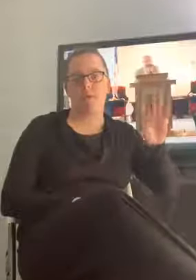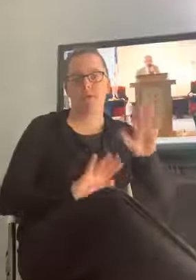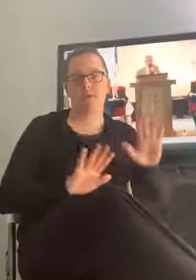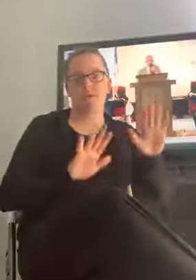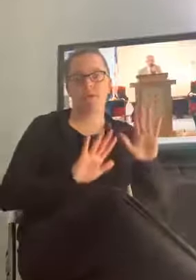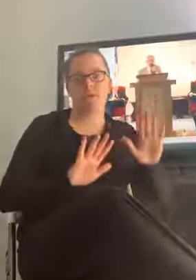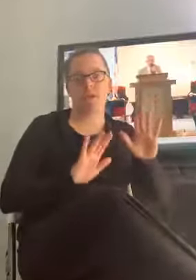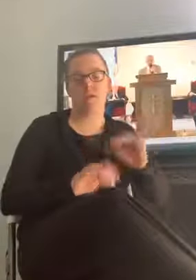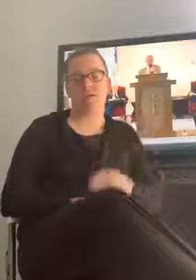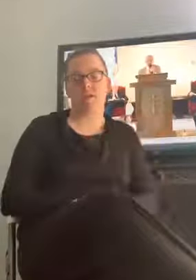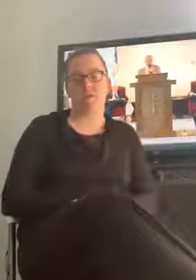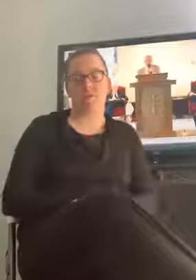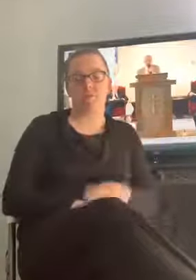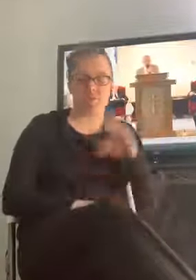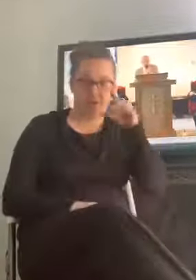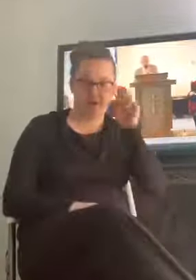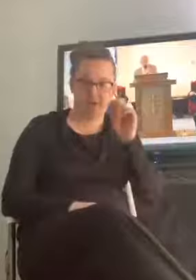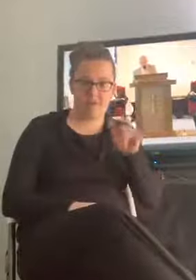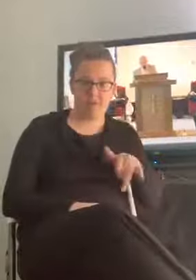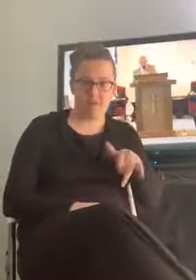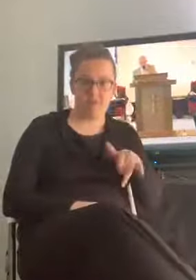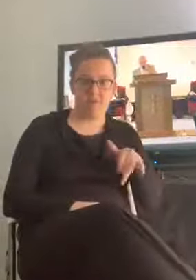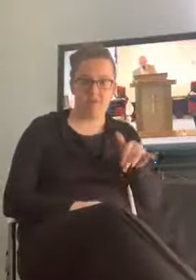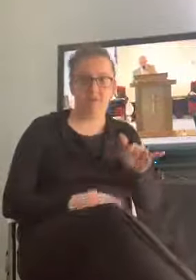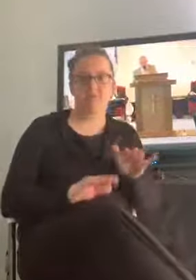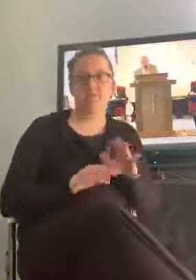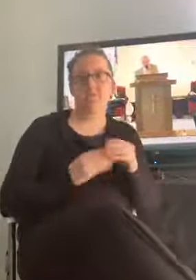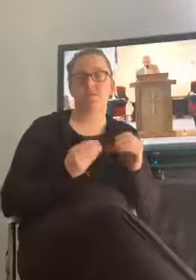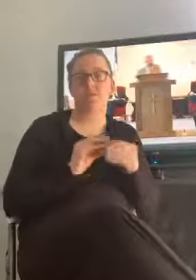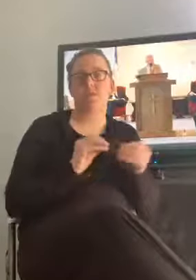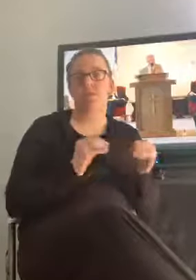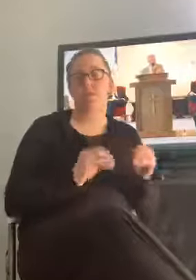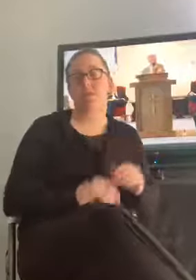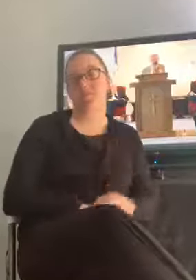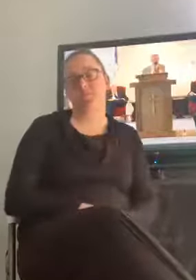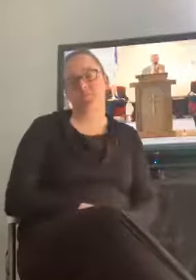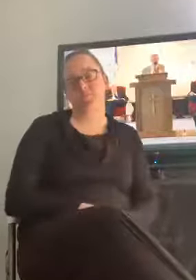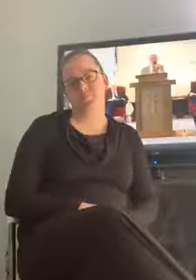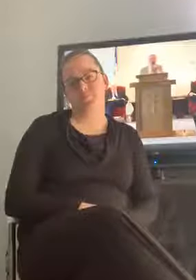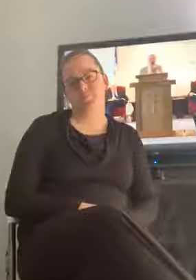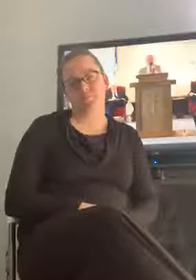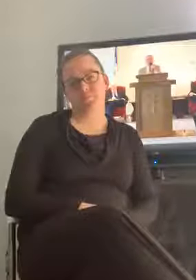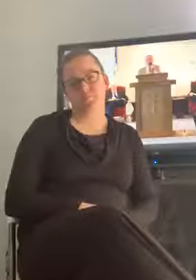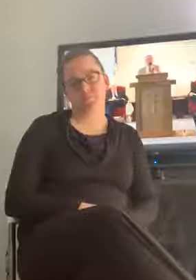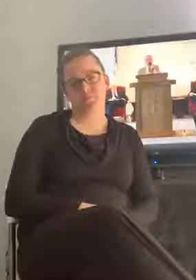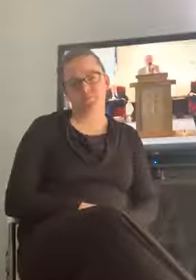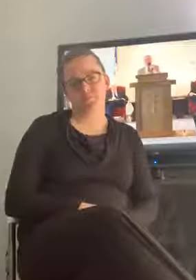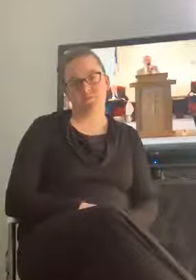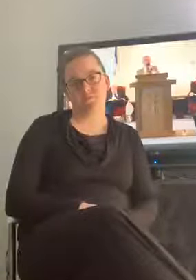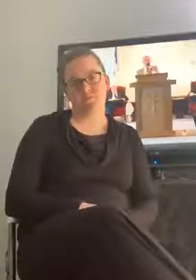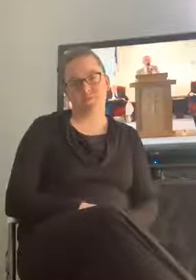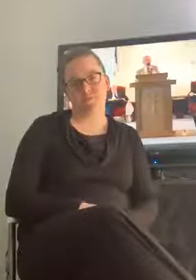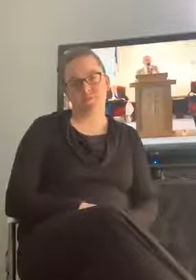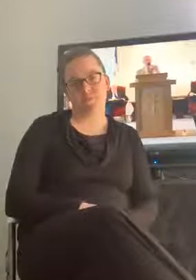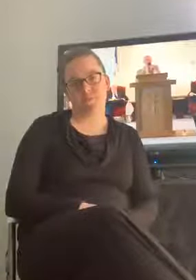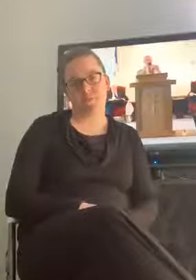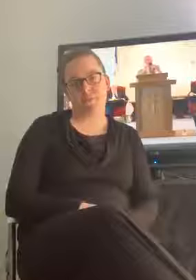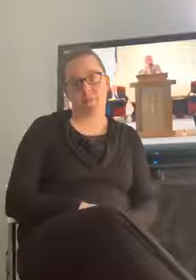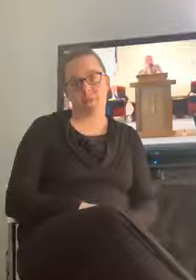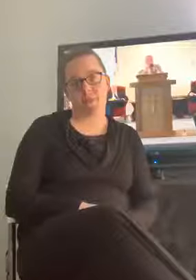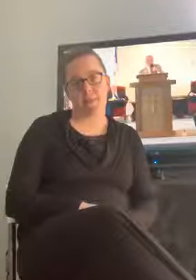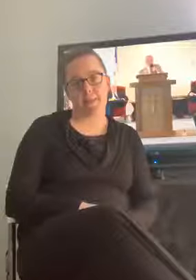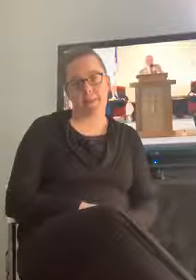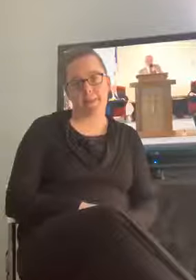this story that we have read to you this morning. It was Jesus' final, or what